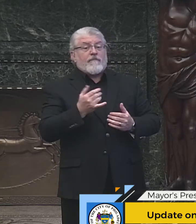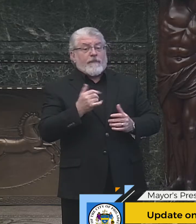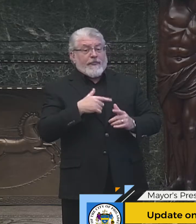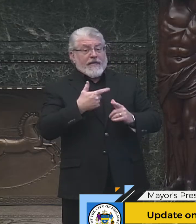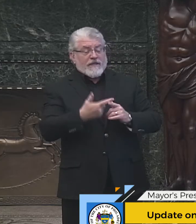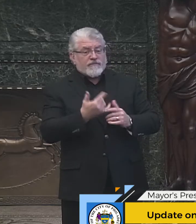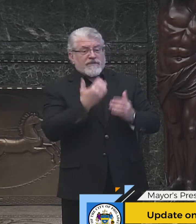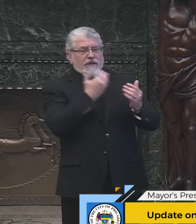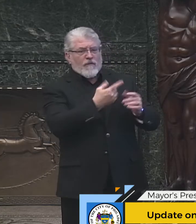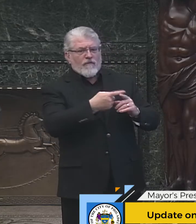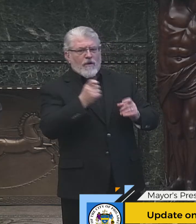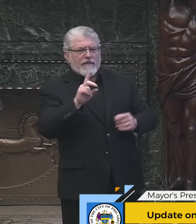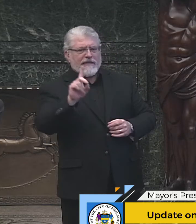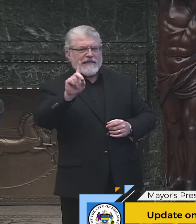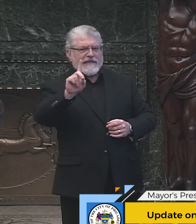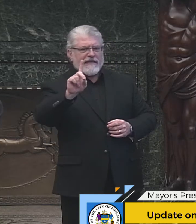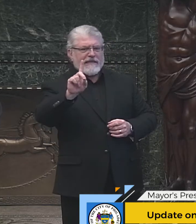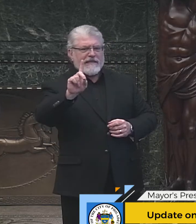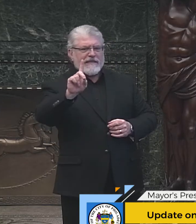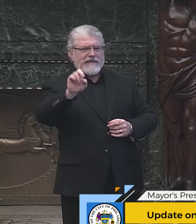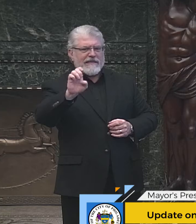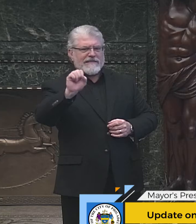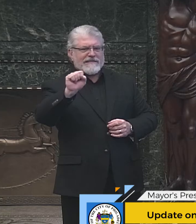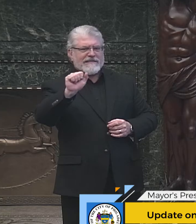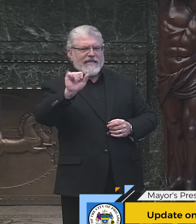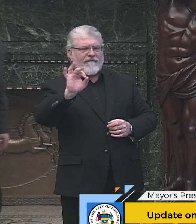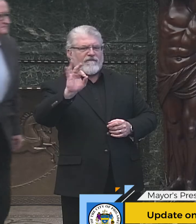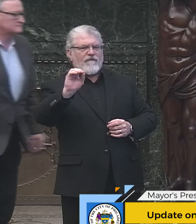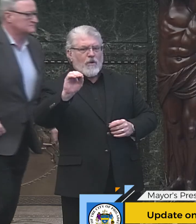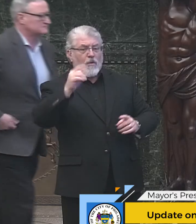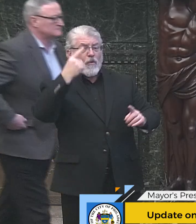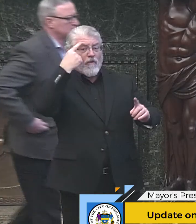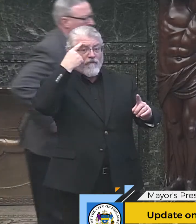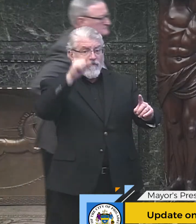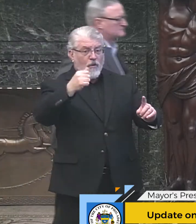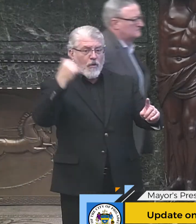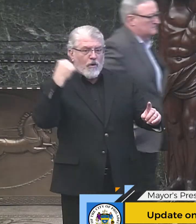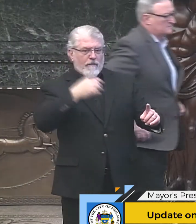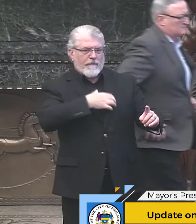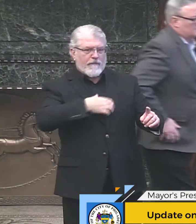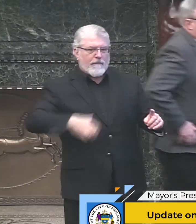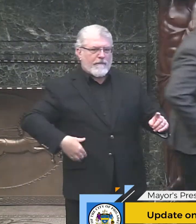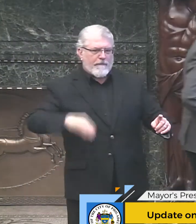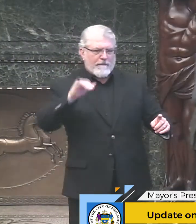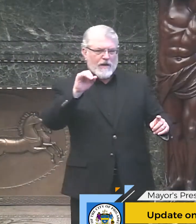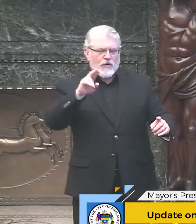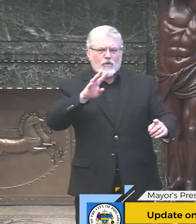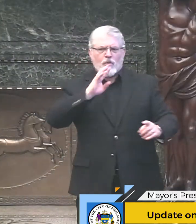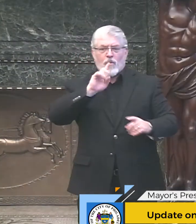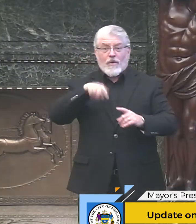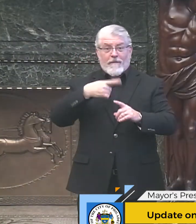the mayor on the impact on the construction industry.